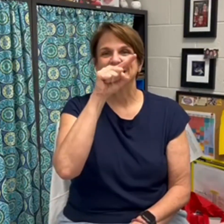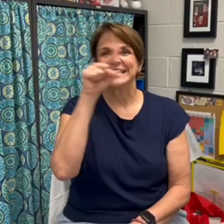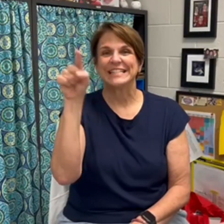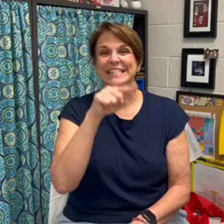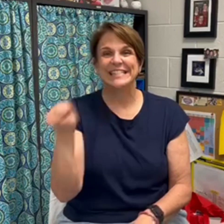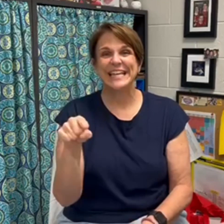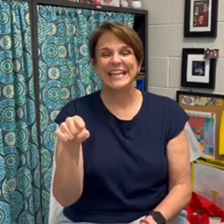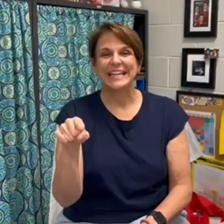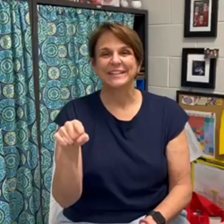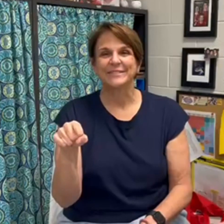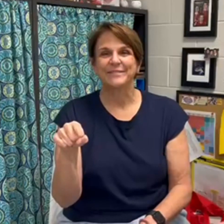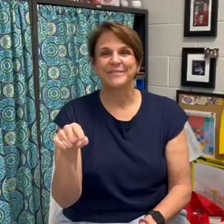Z,